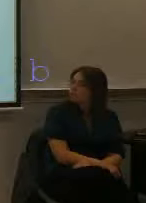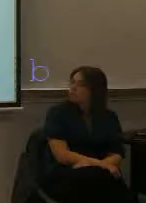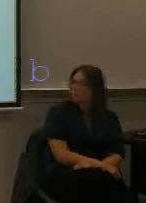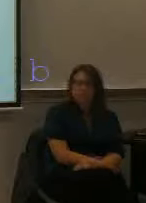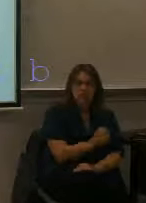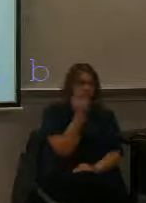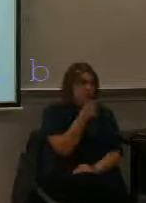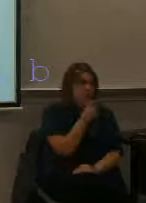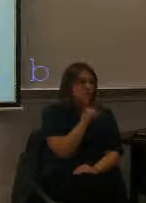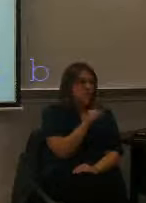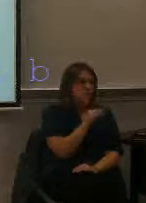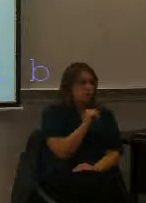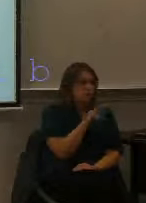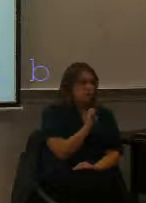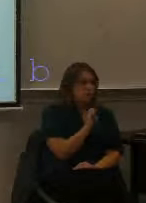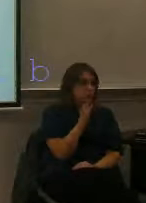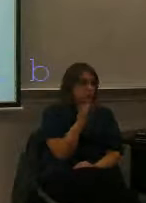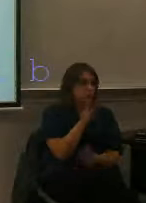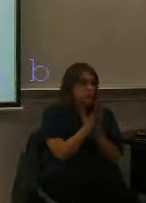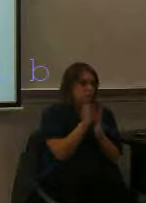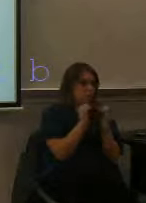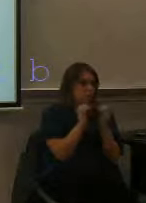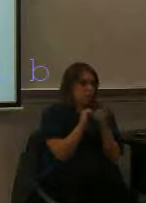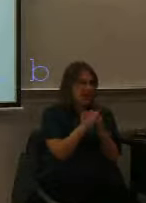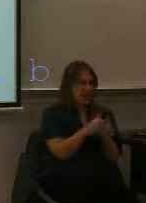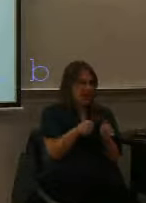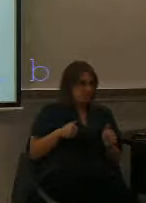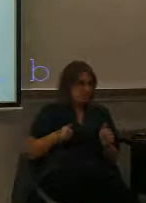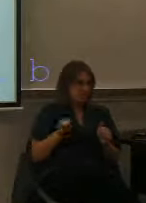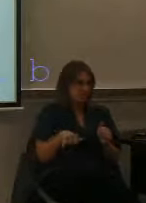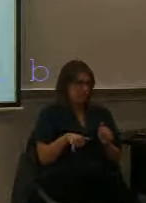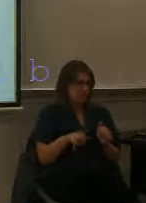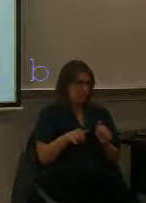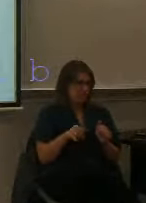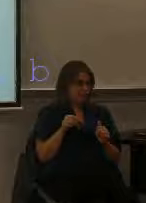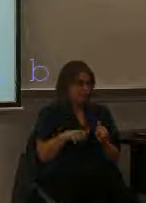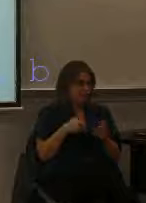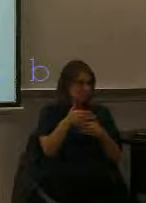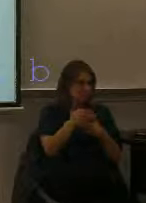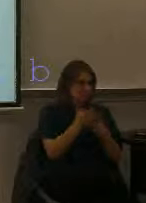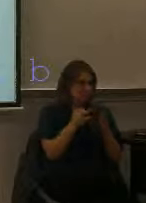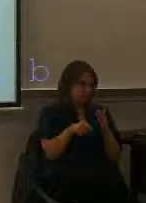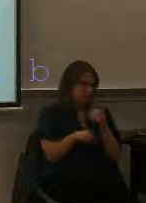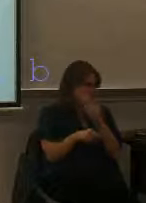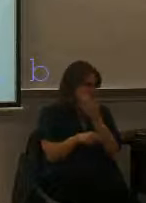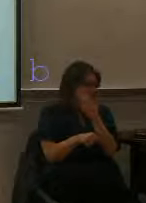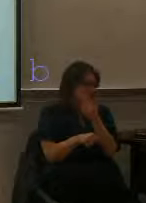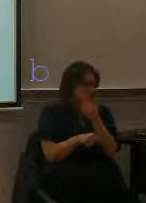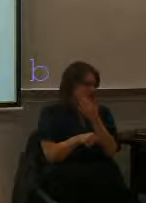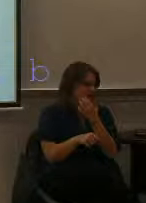If you're a microbe that's going to be eaten, how do you avoid being eaten? That's the next part of this.